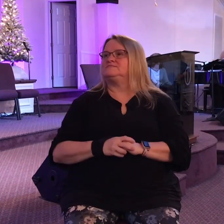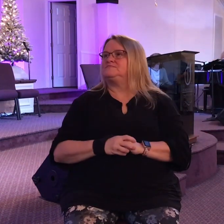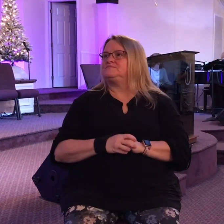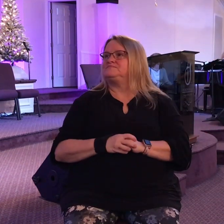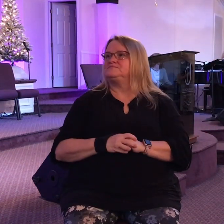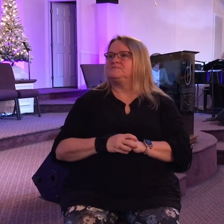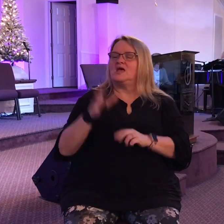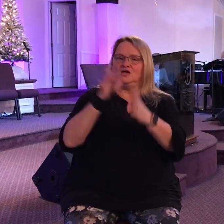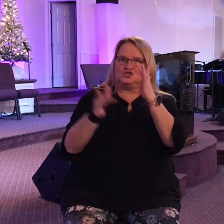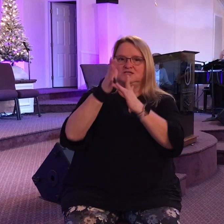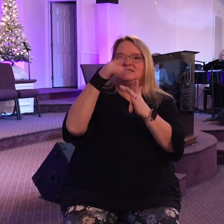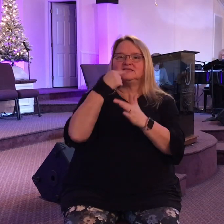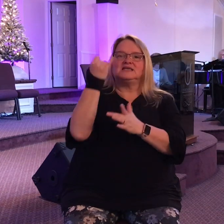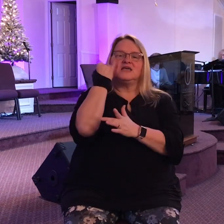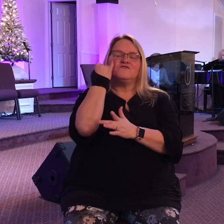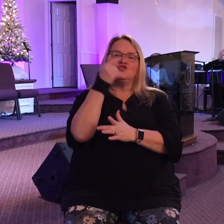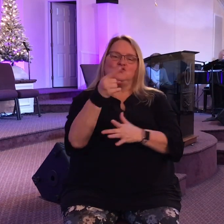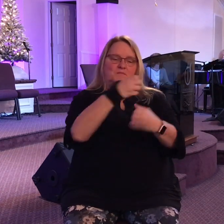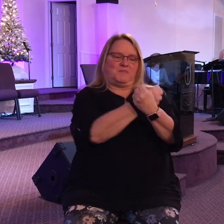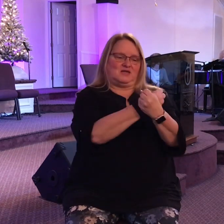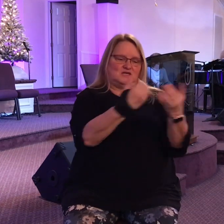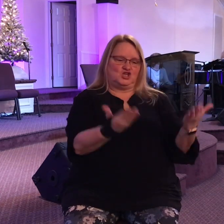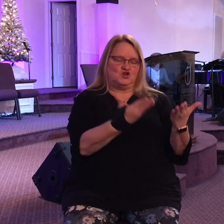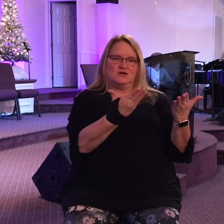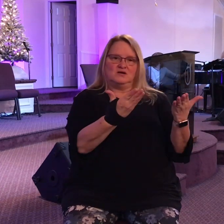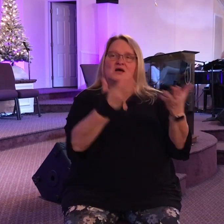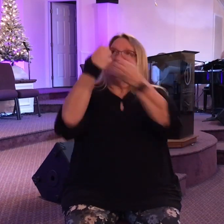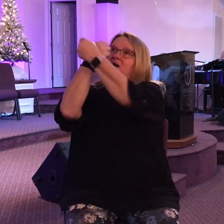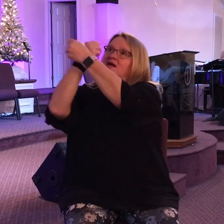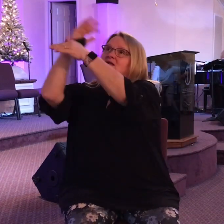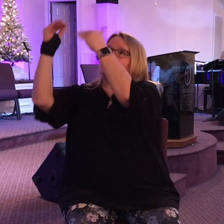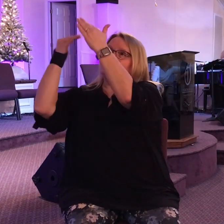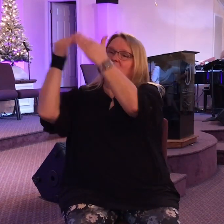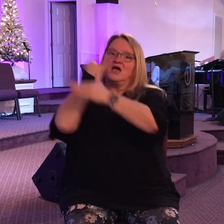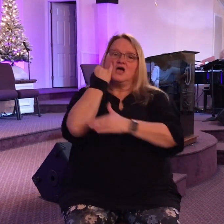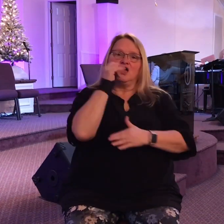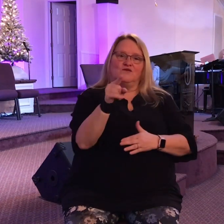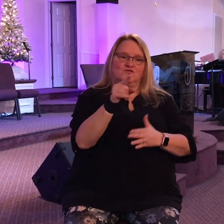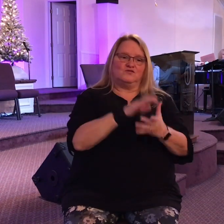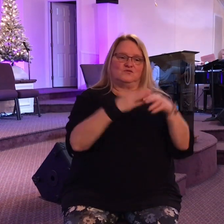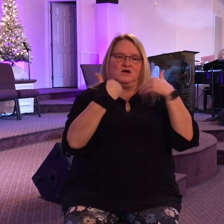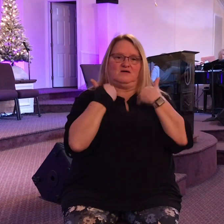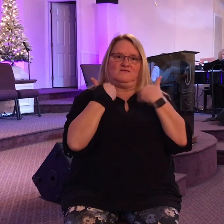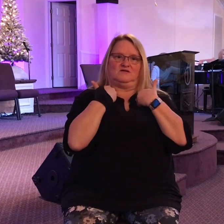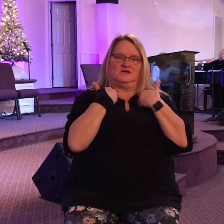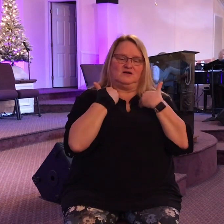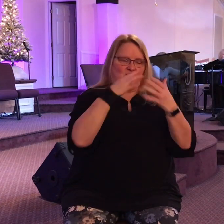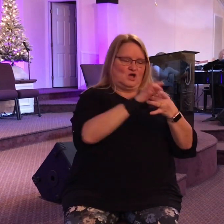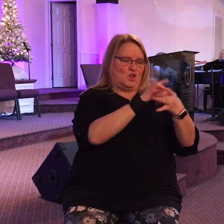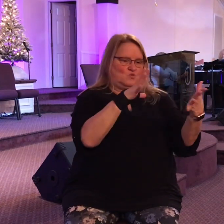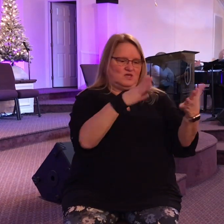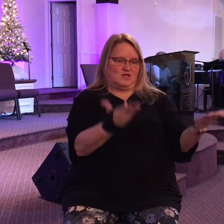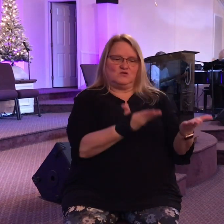whatever you bind on earth will be bound in heaven. Whatever you loose in heaven will be loosed on earth. You're going to fight. You're going to fight for it.